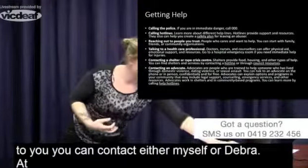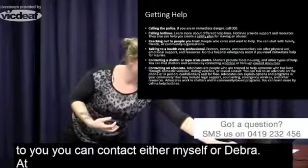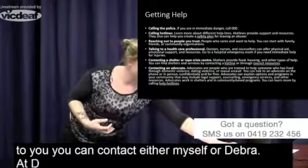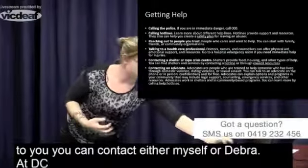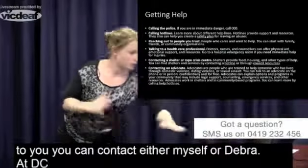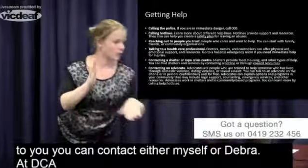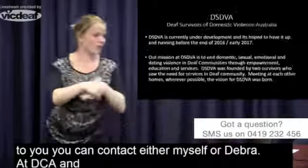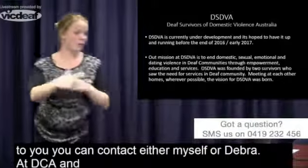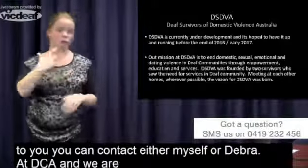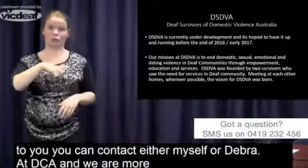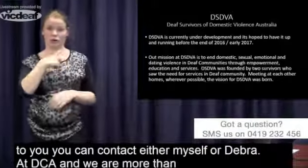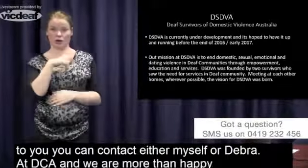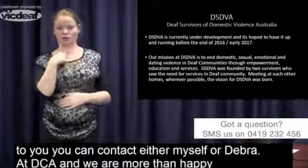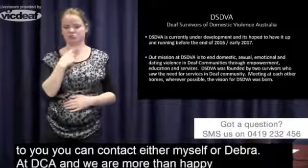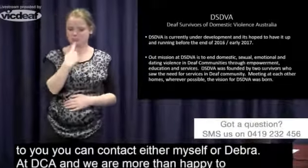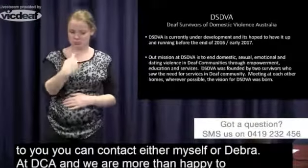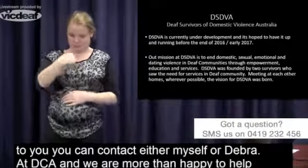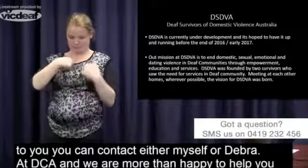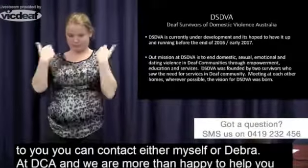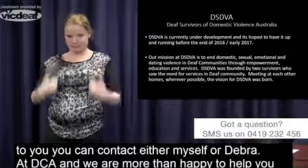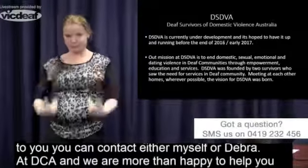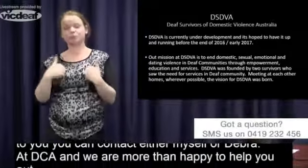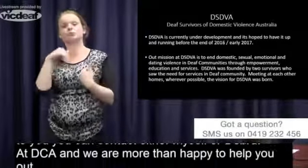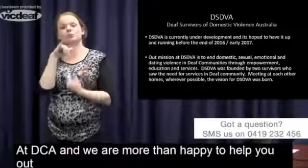Okay, I'd just like to explain a little bit further.